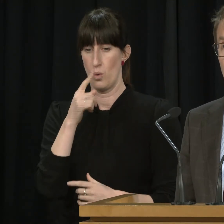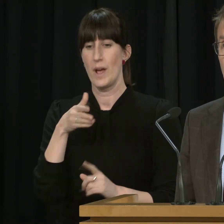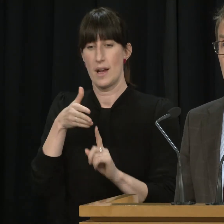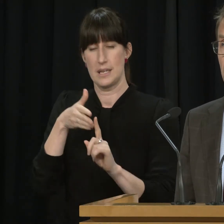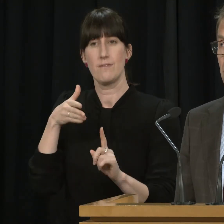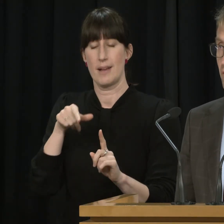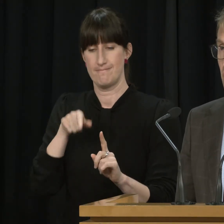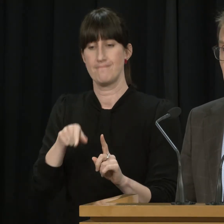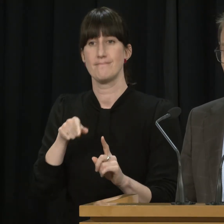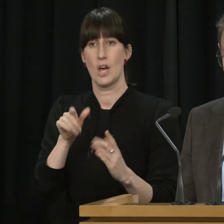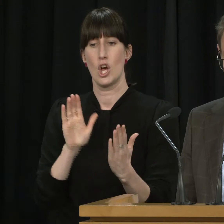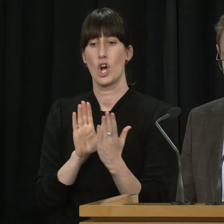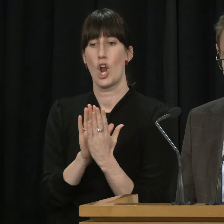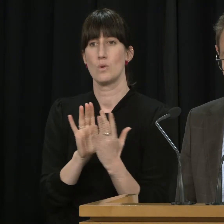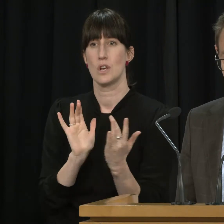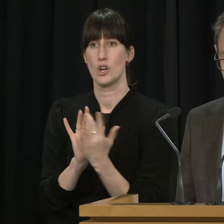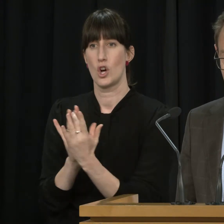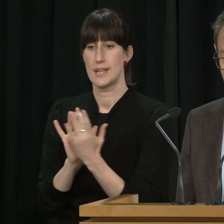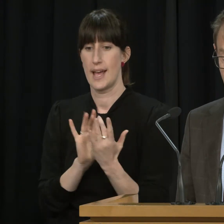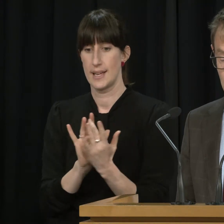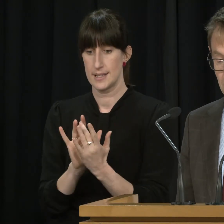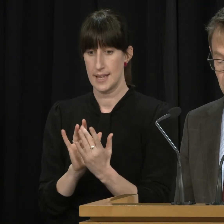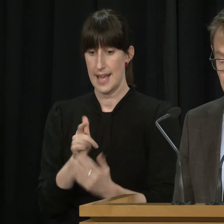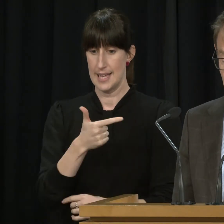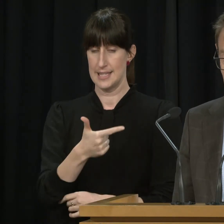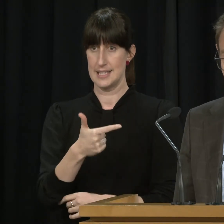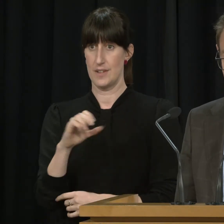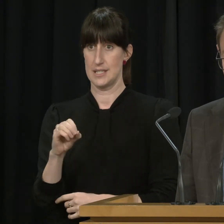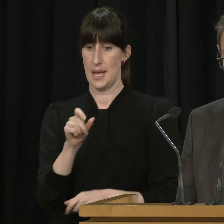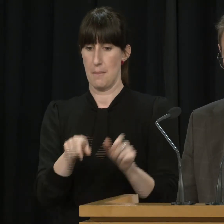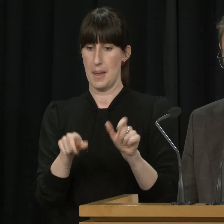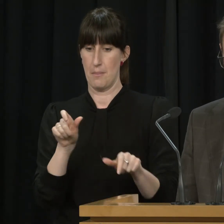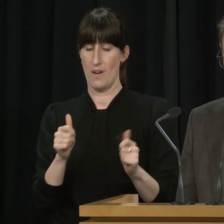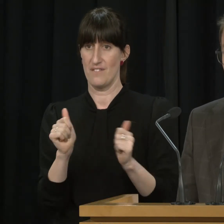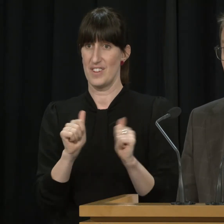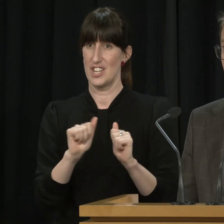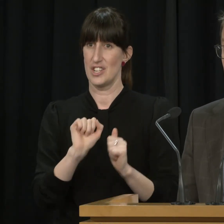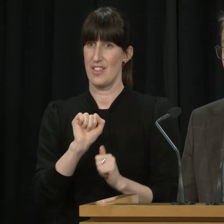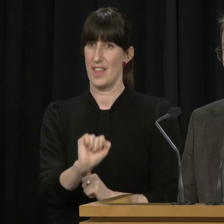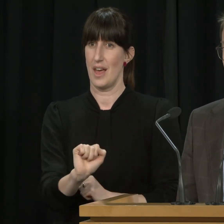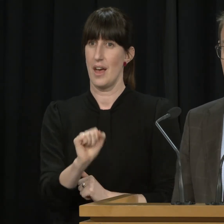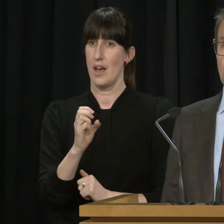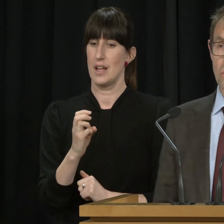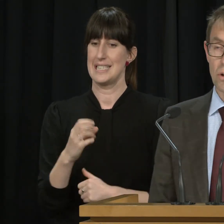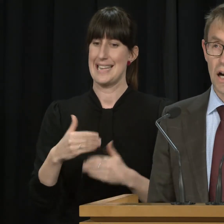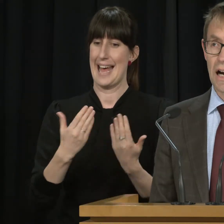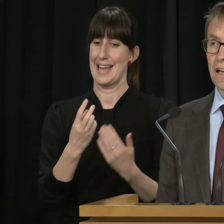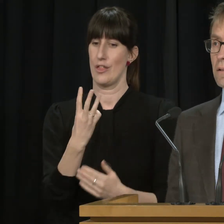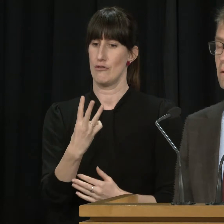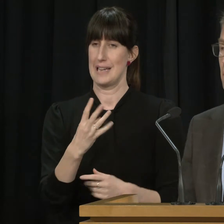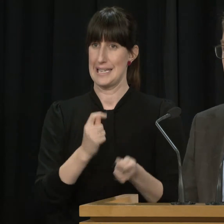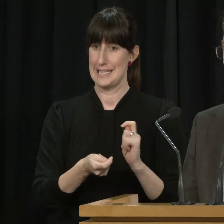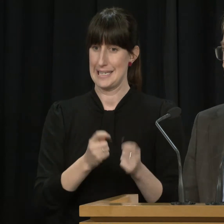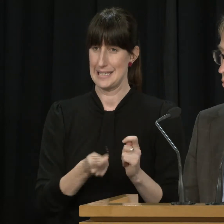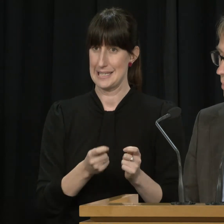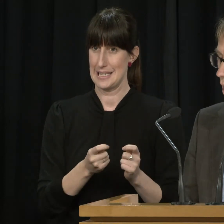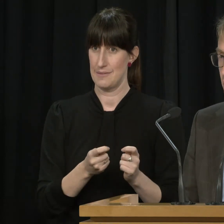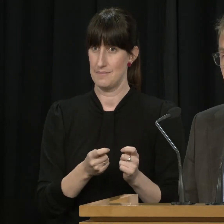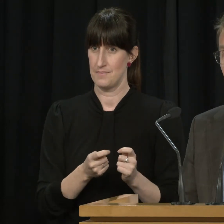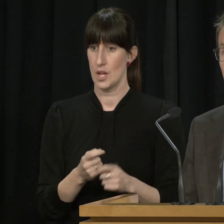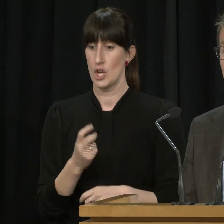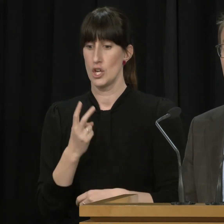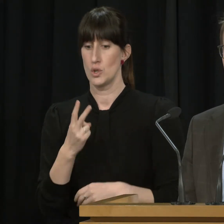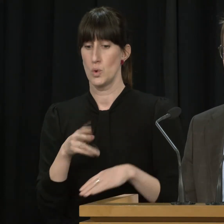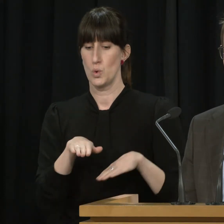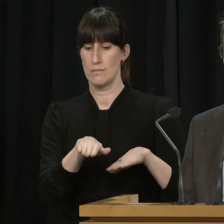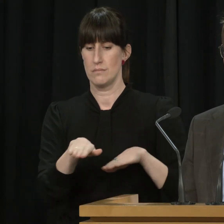contacts. 70 of those had a day 3 test, and the other 2, the 2